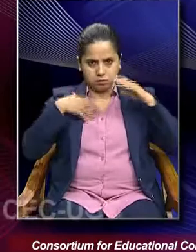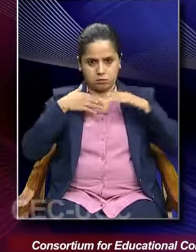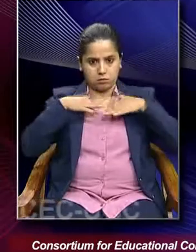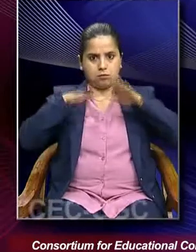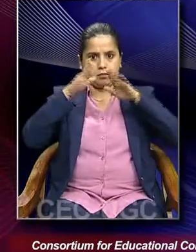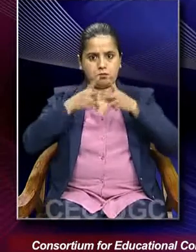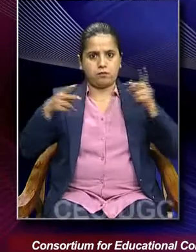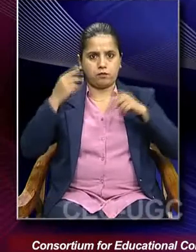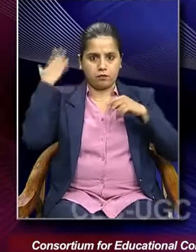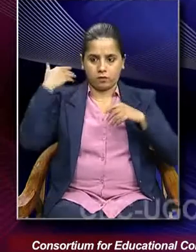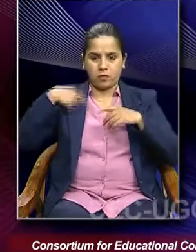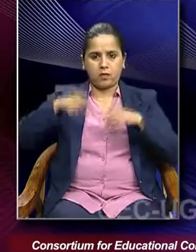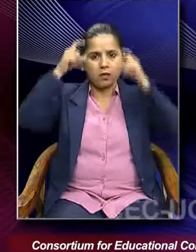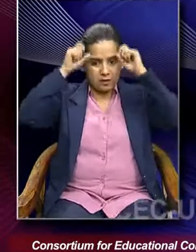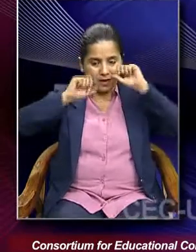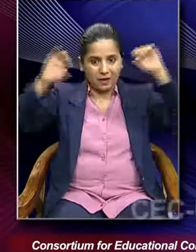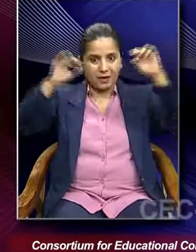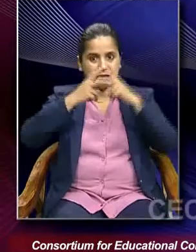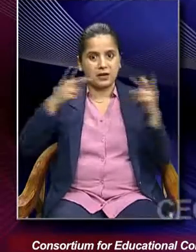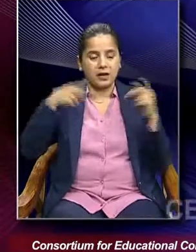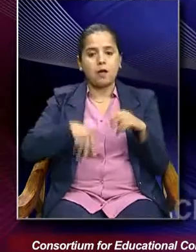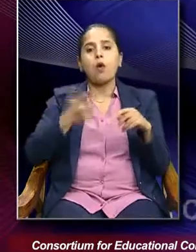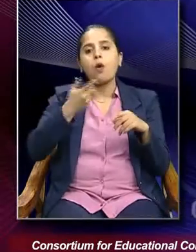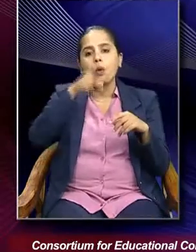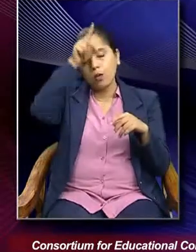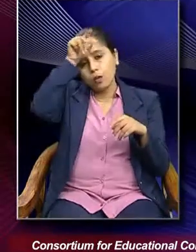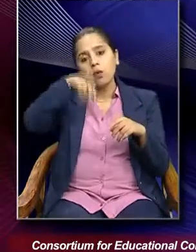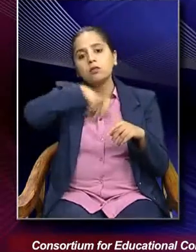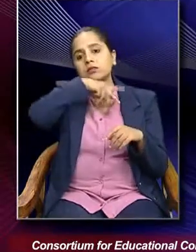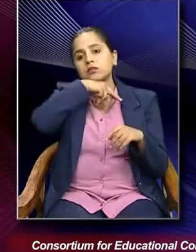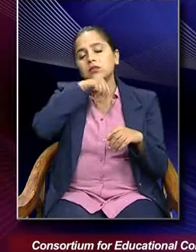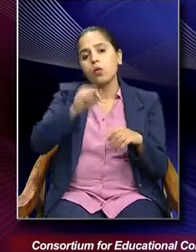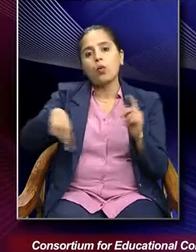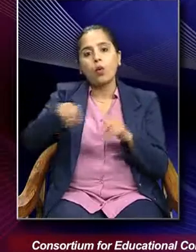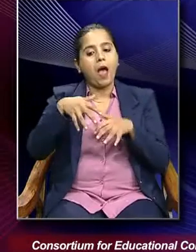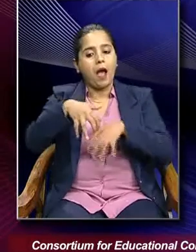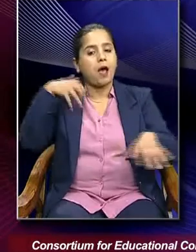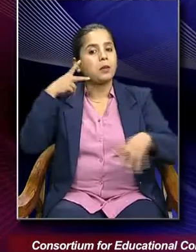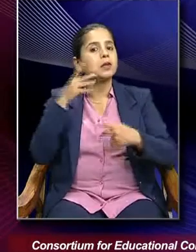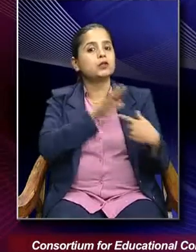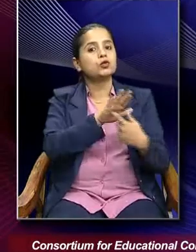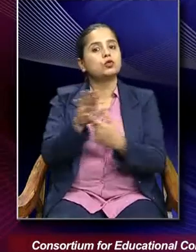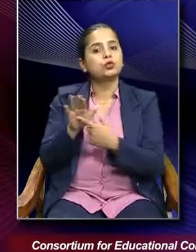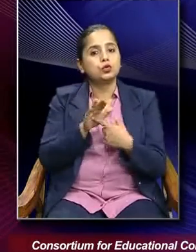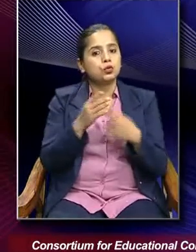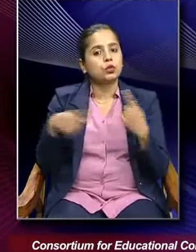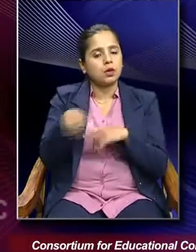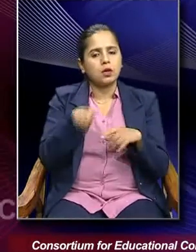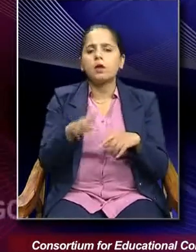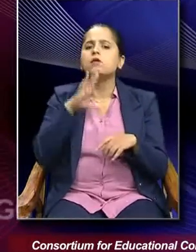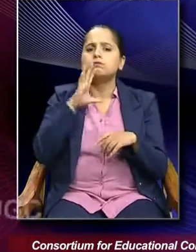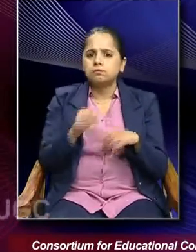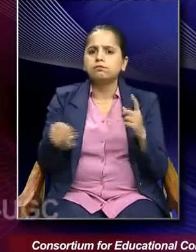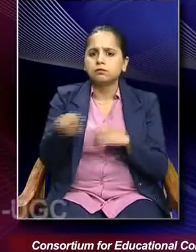and sweeping horns, and the goat among animal representations are